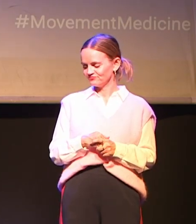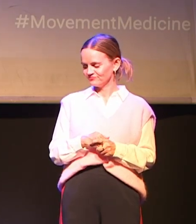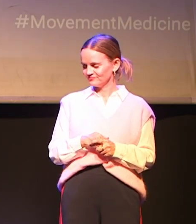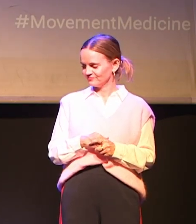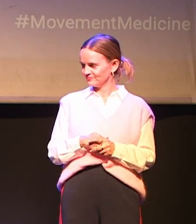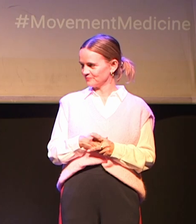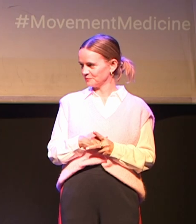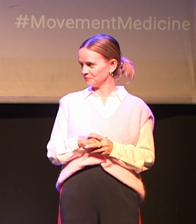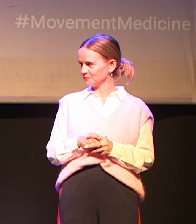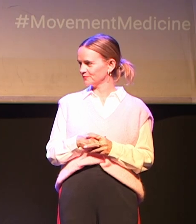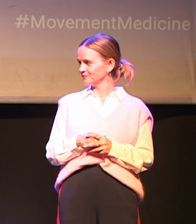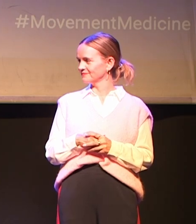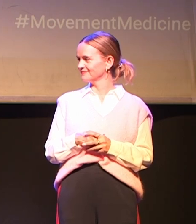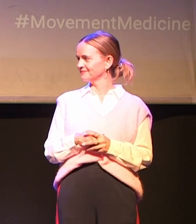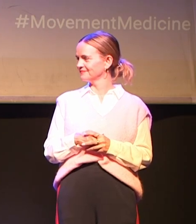Um,